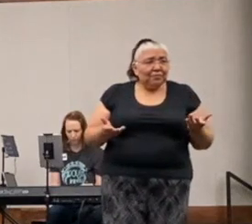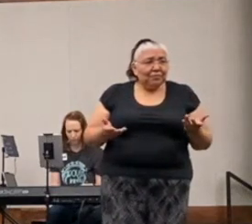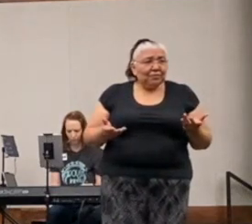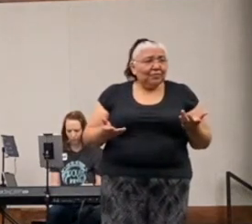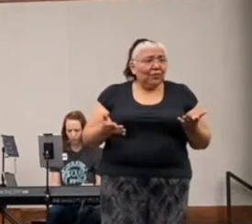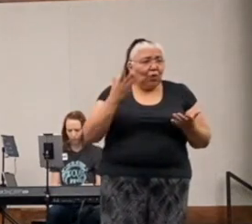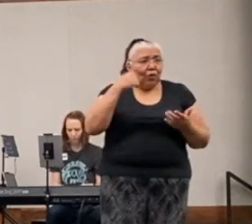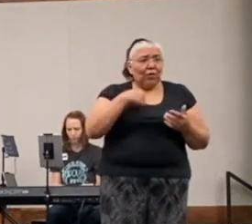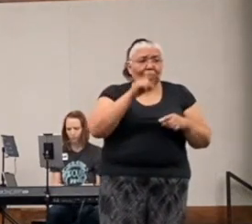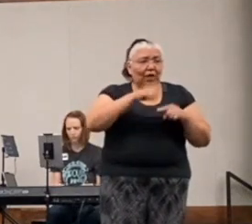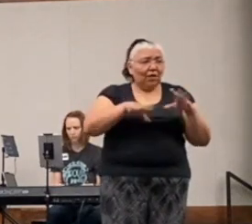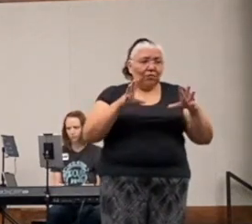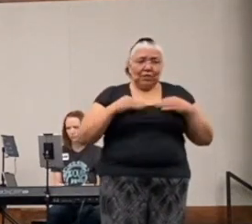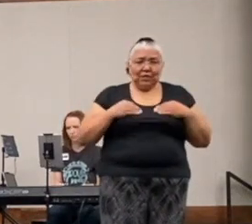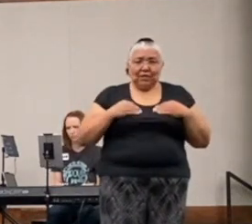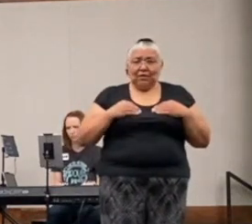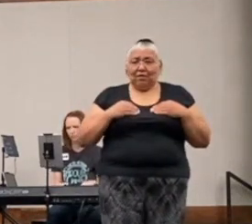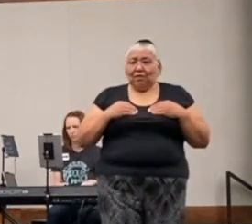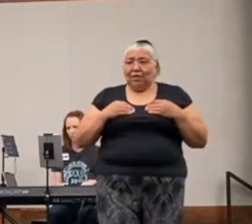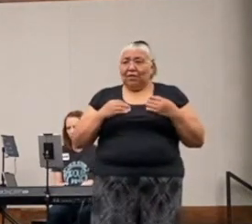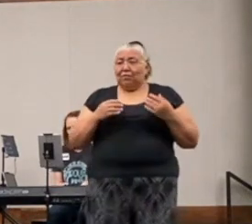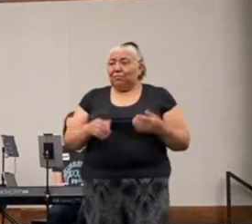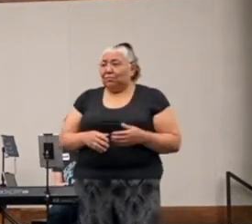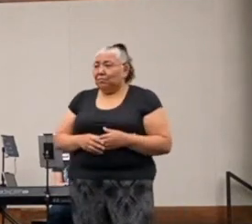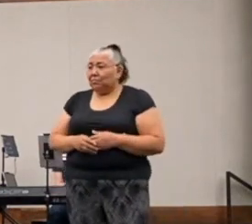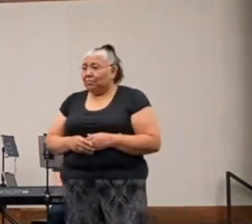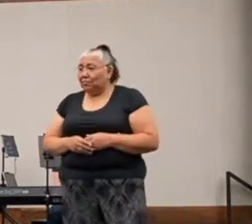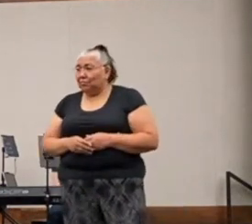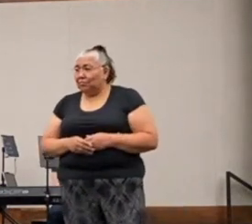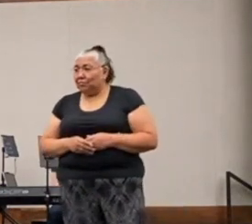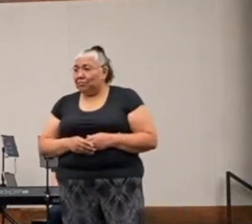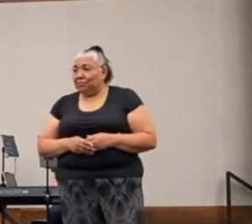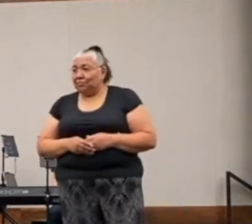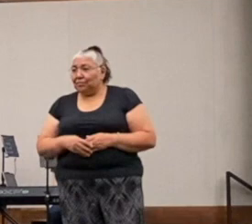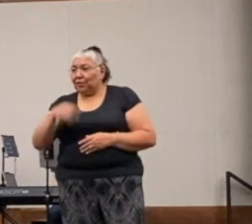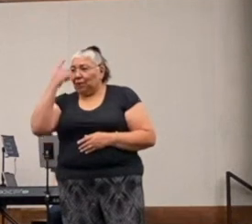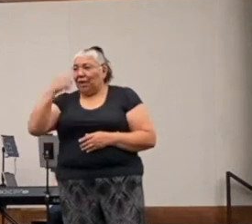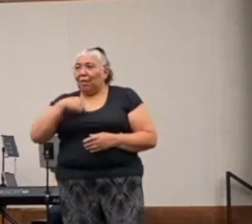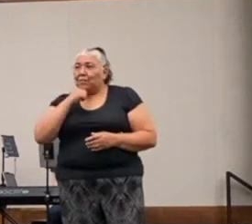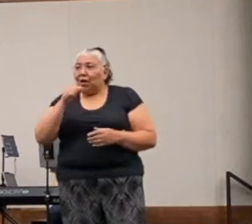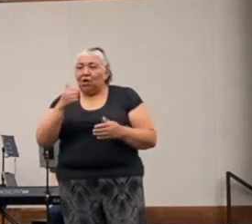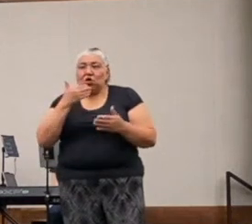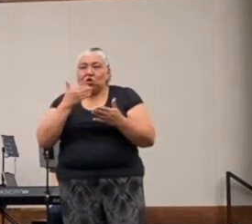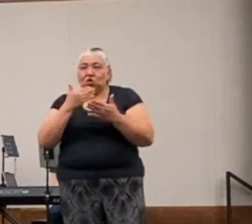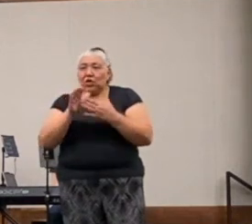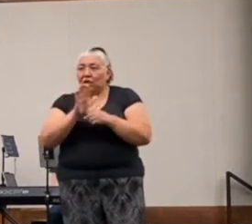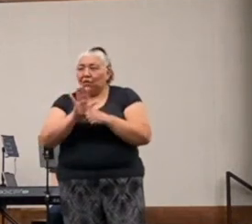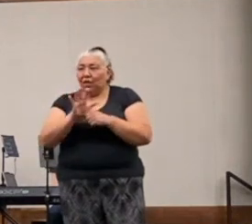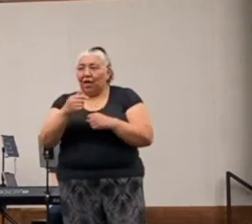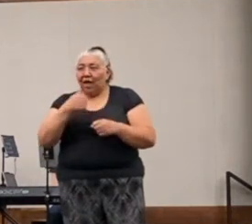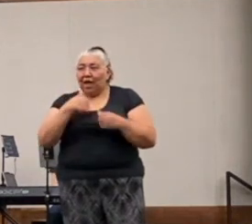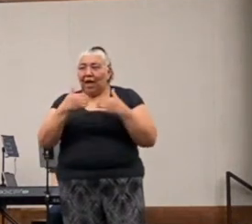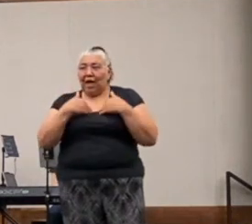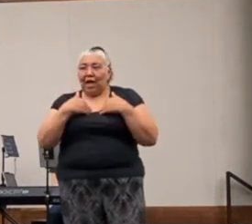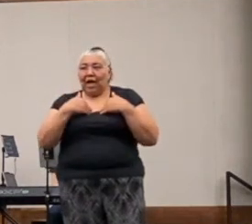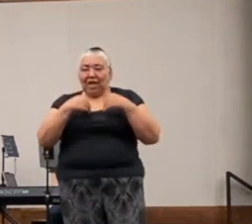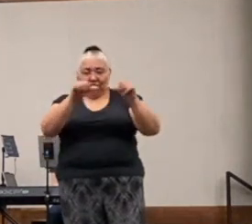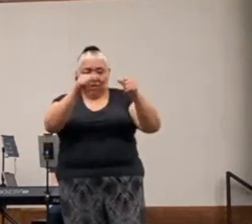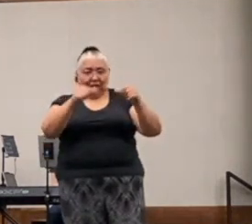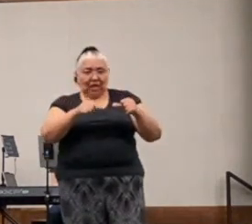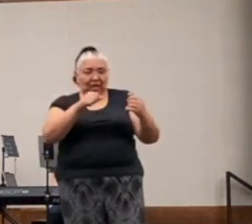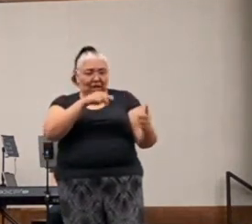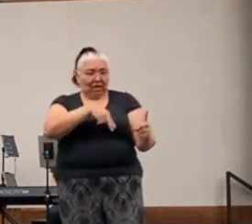Why can't we receive it? Because I'm not good enough, because I have an idol in my life? Is it because